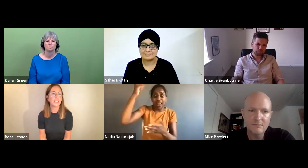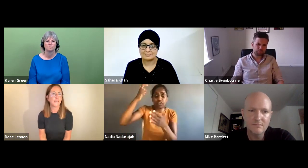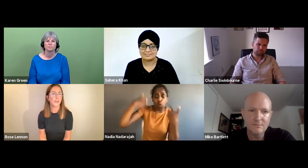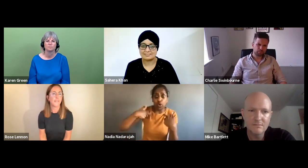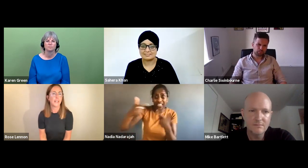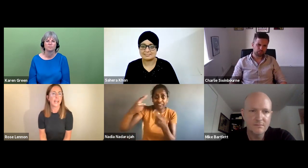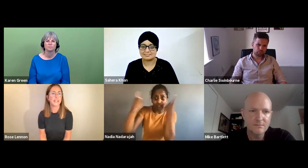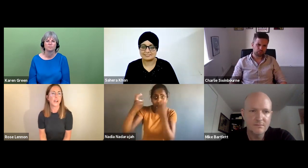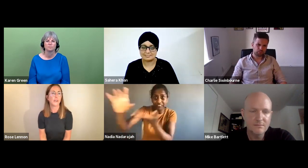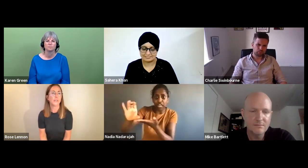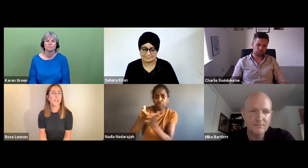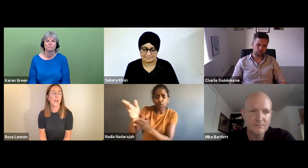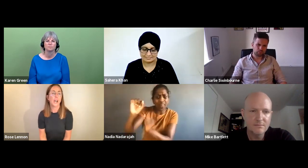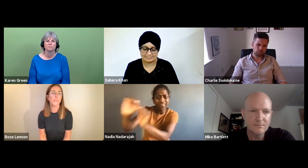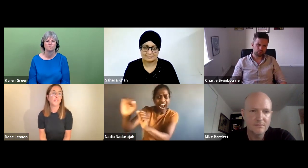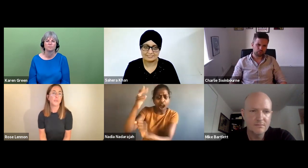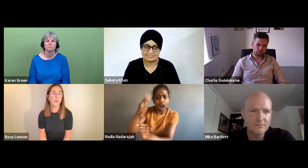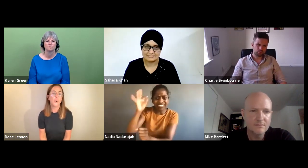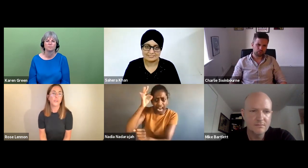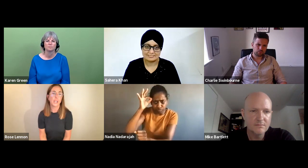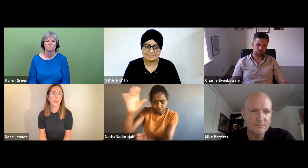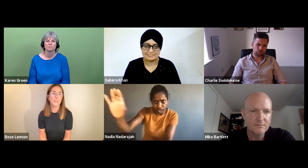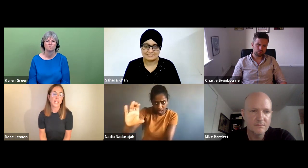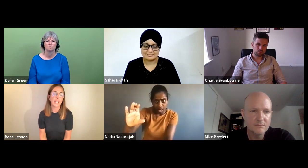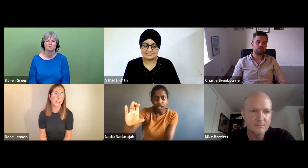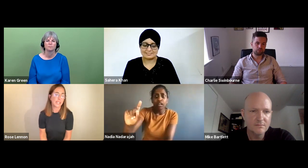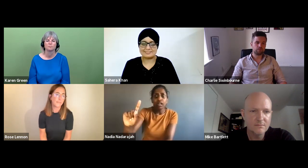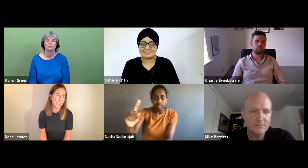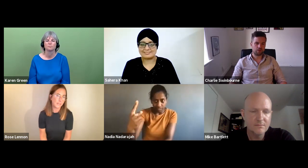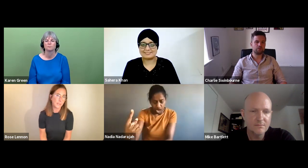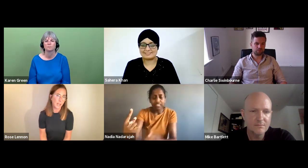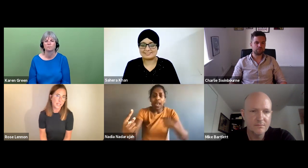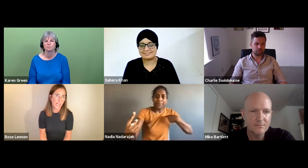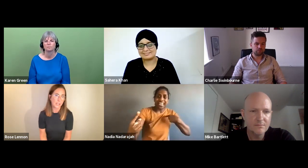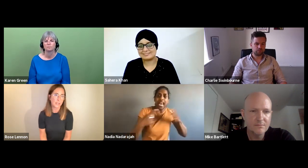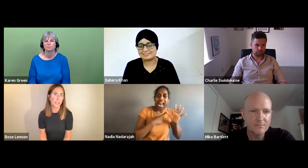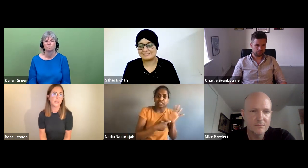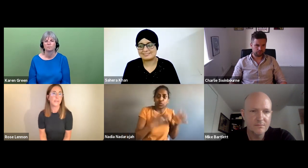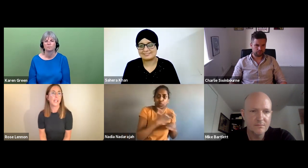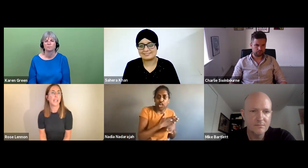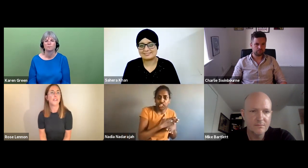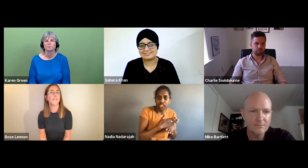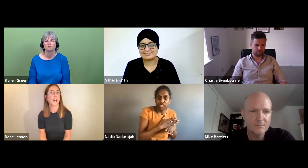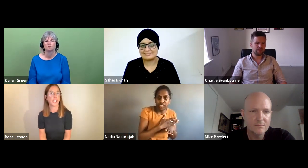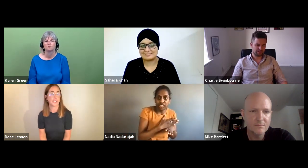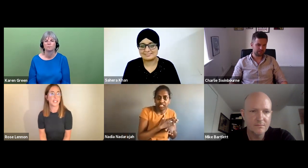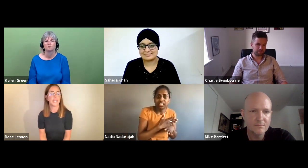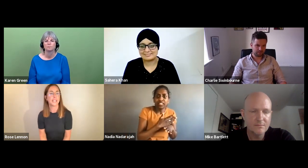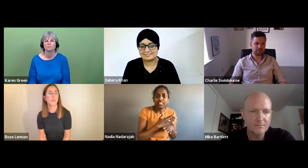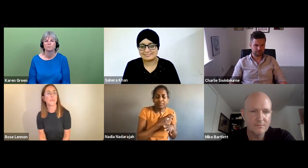funding from for that? So Royal Court, they got funding from the Arts Council in the first instance, and